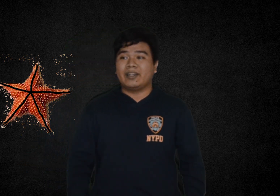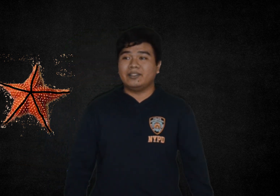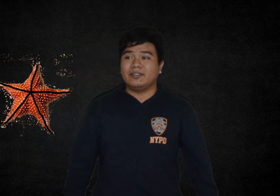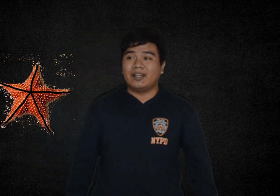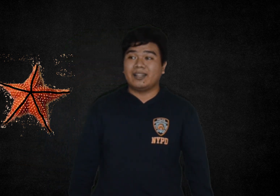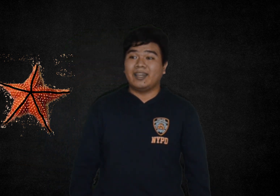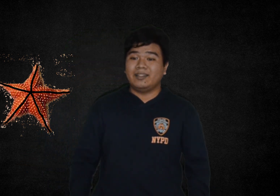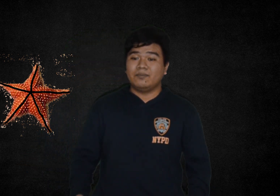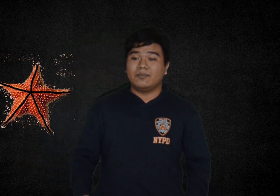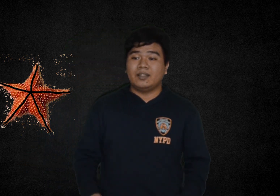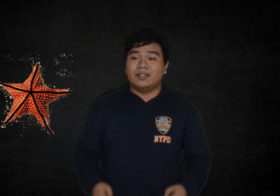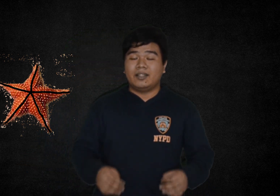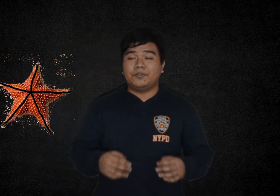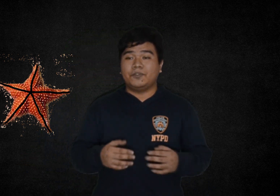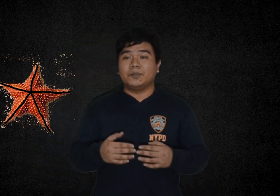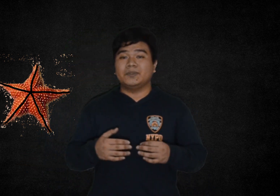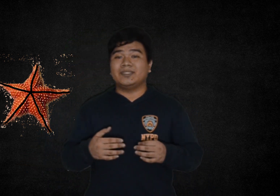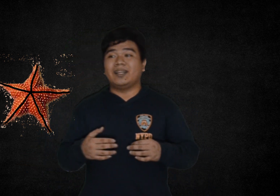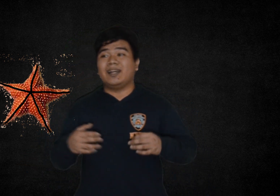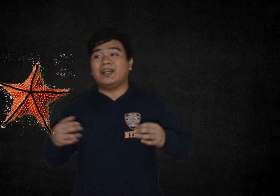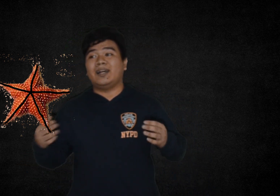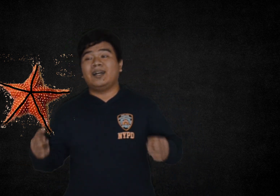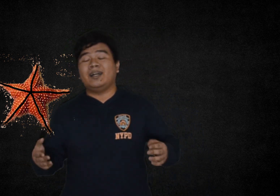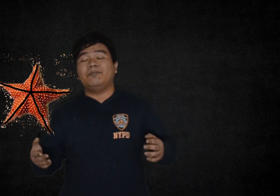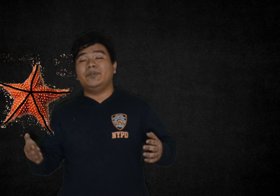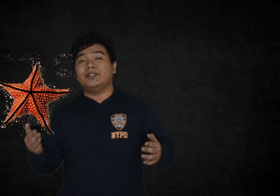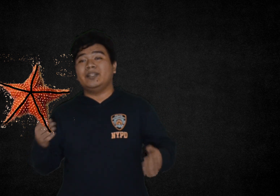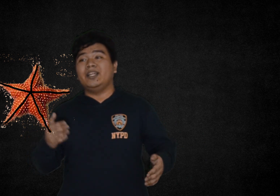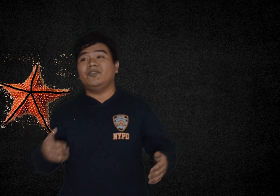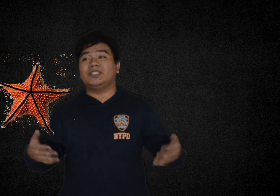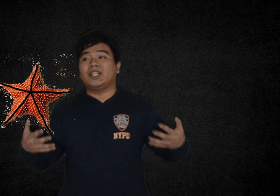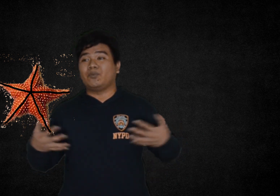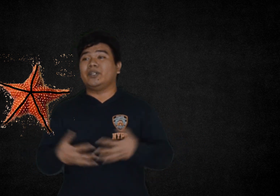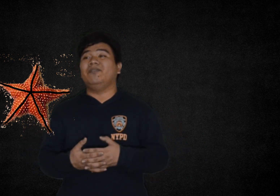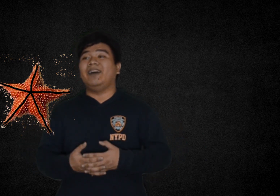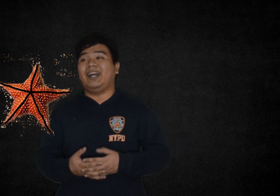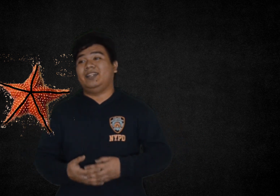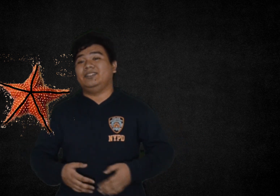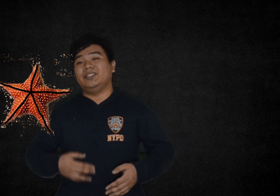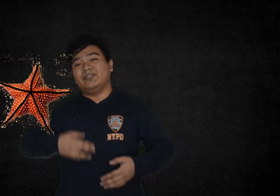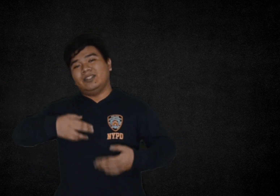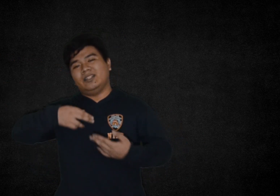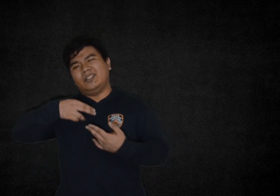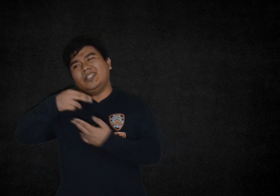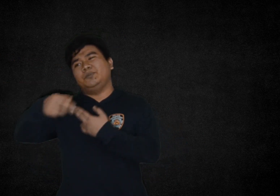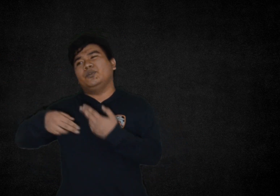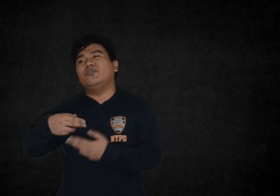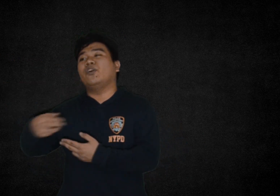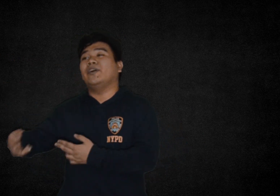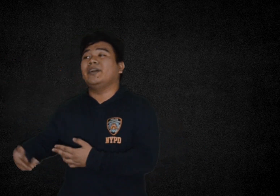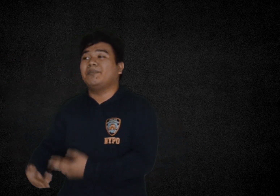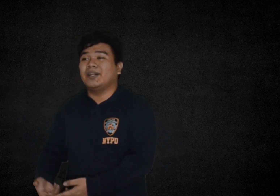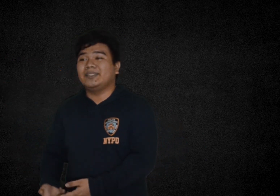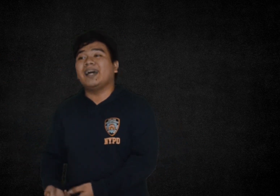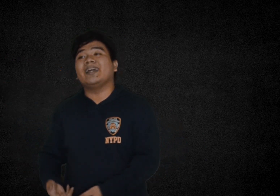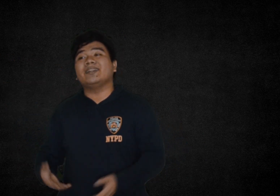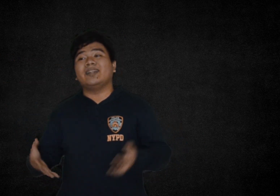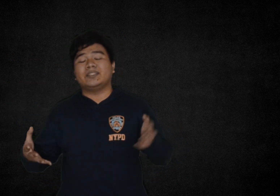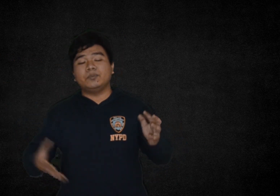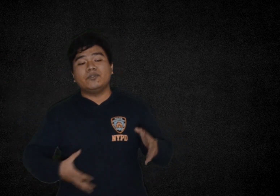together again, it forms a mirrored image that were combined. So let's move forward about that and let's move on